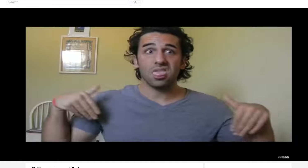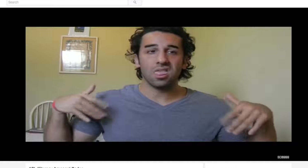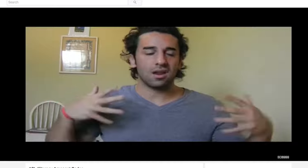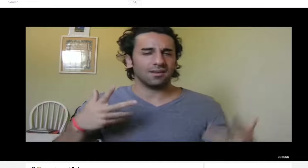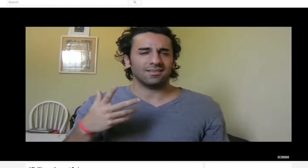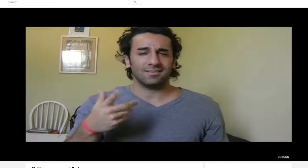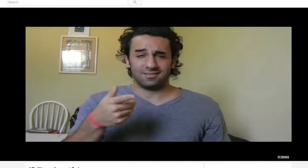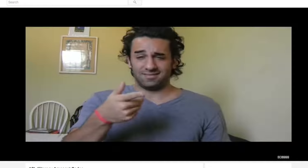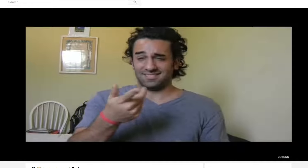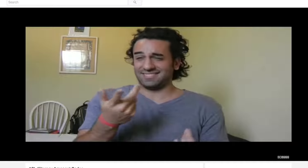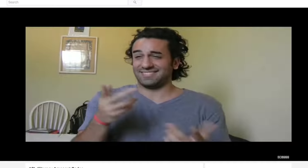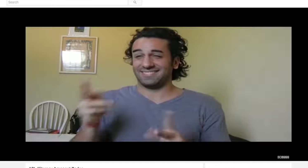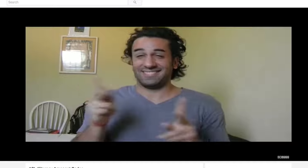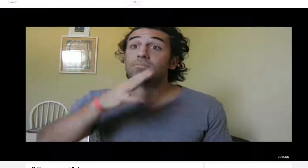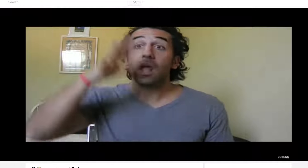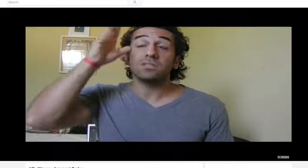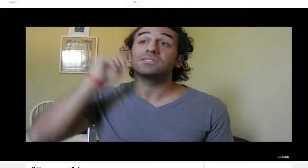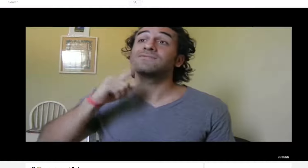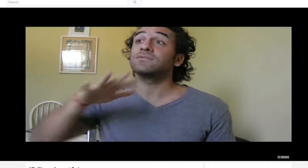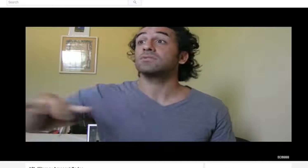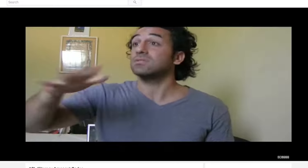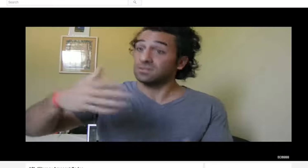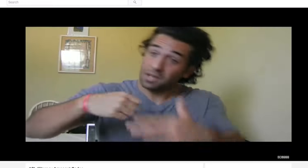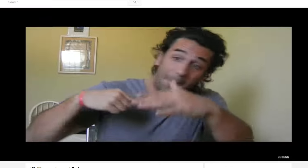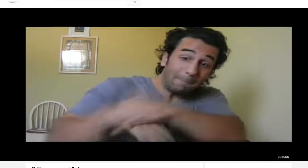way that they can develop their language capabilities.